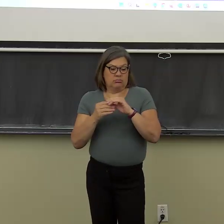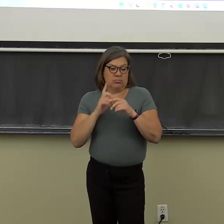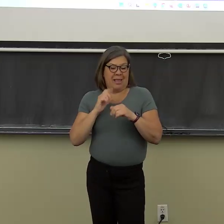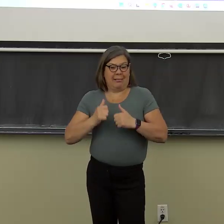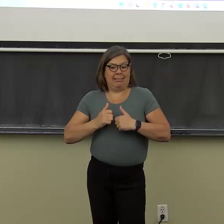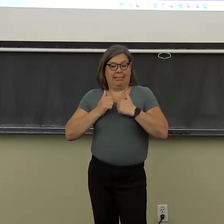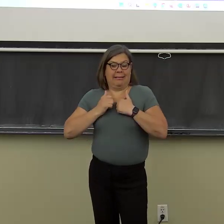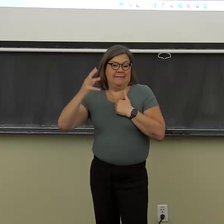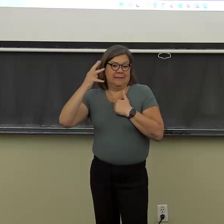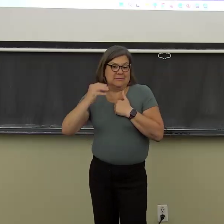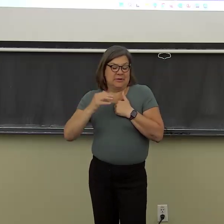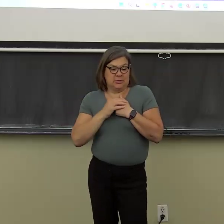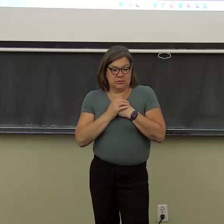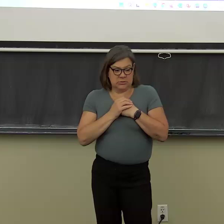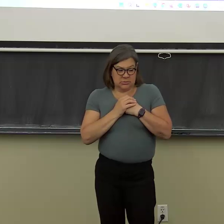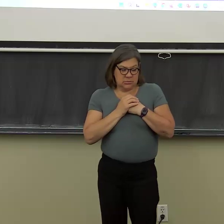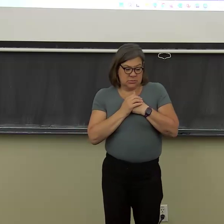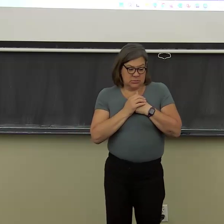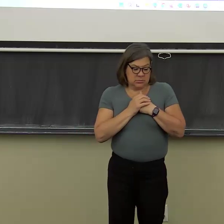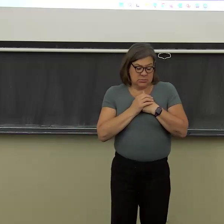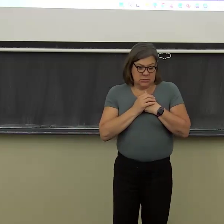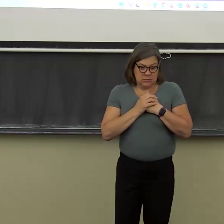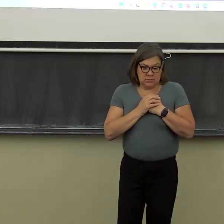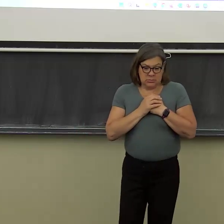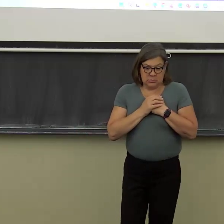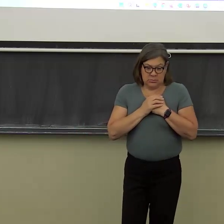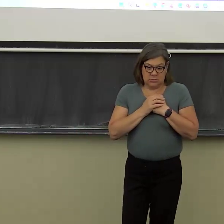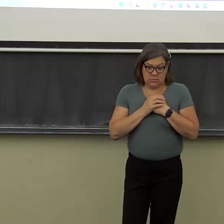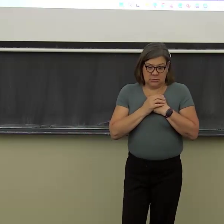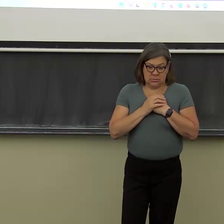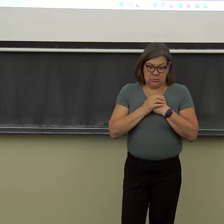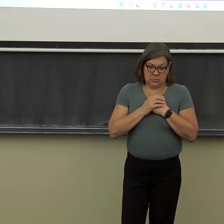experience. Is there a way that we can mandate